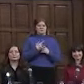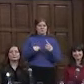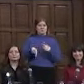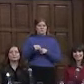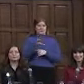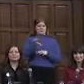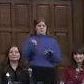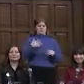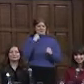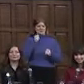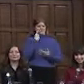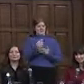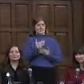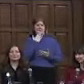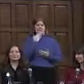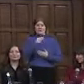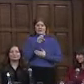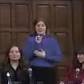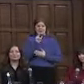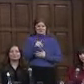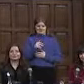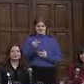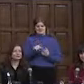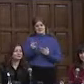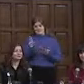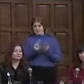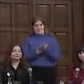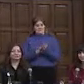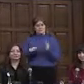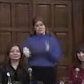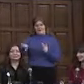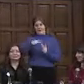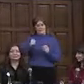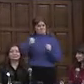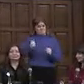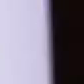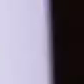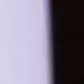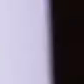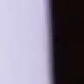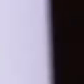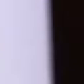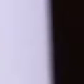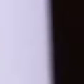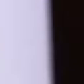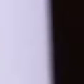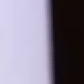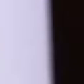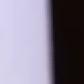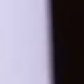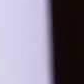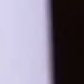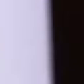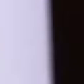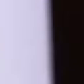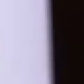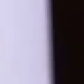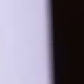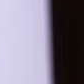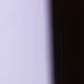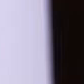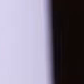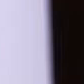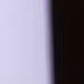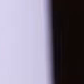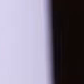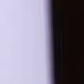believe. Thanks, Alan, and it's the members that really wanted hedgerows front and centre. And I see Shirley Clerk and Heritage Officer